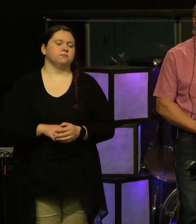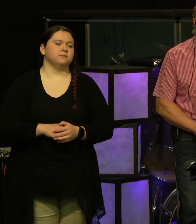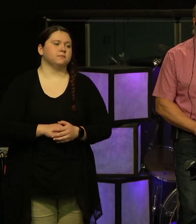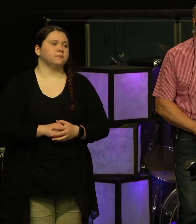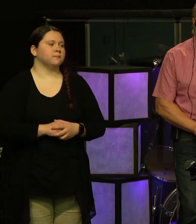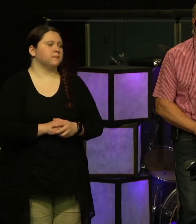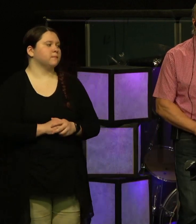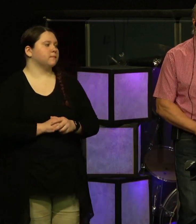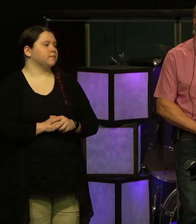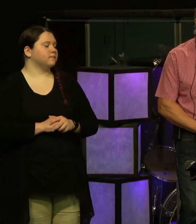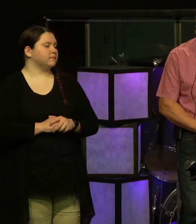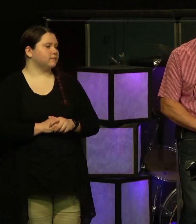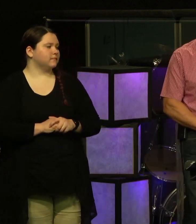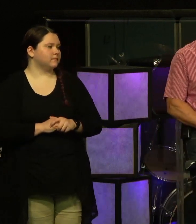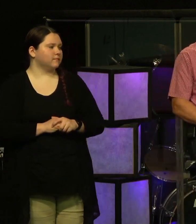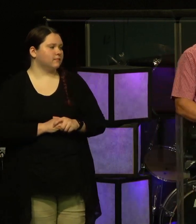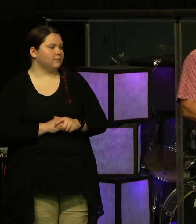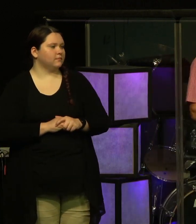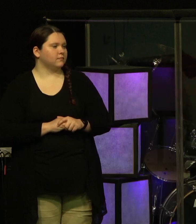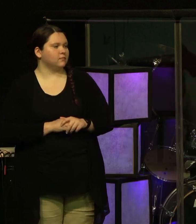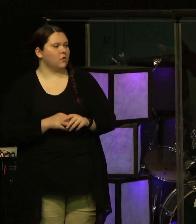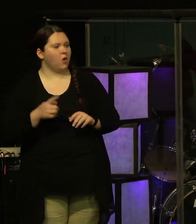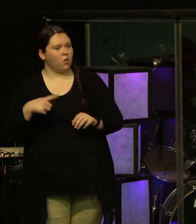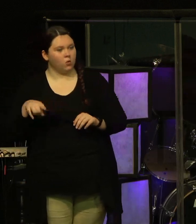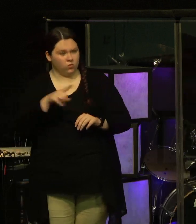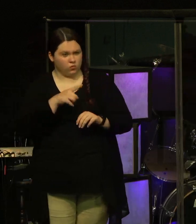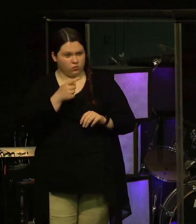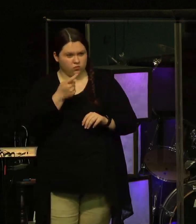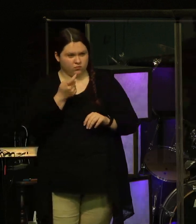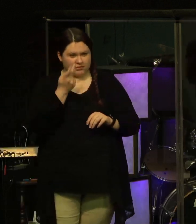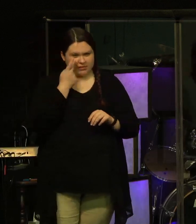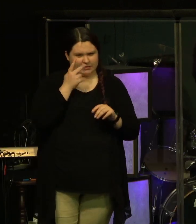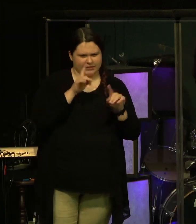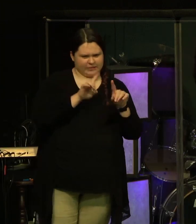So you see the difference between the two?